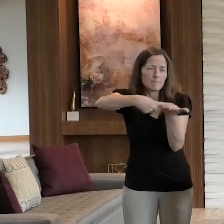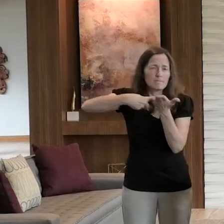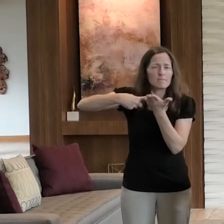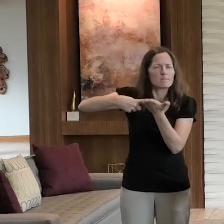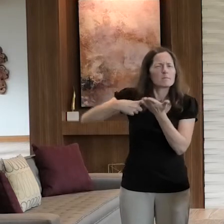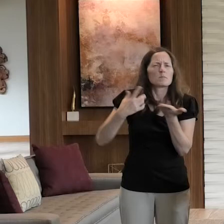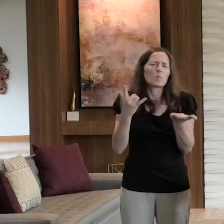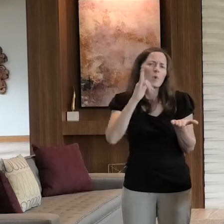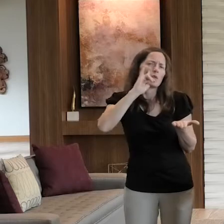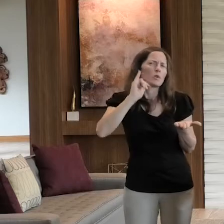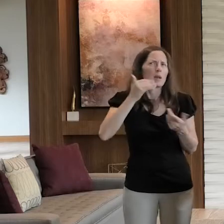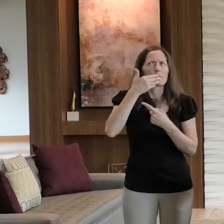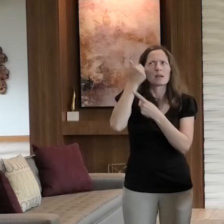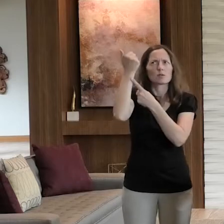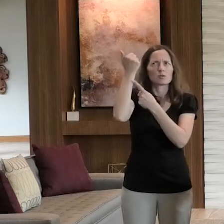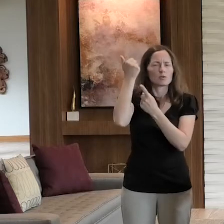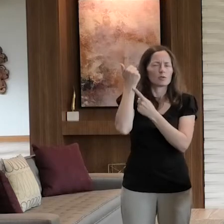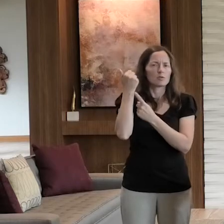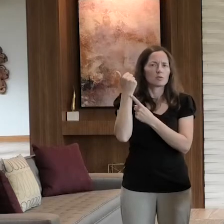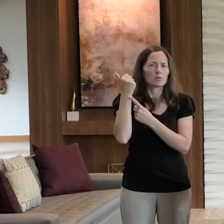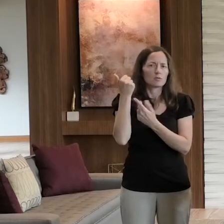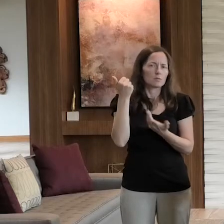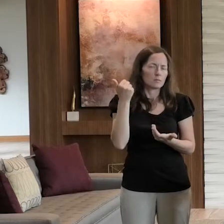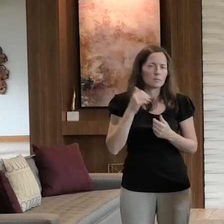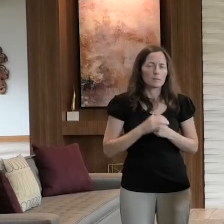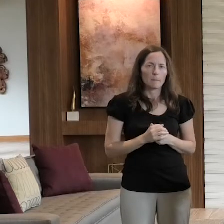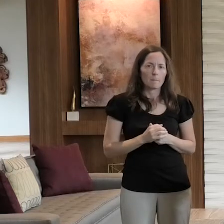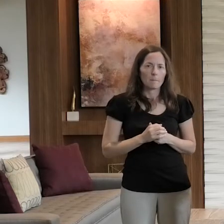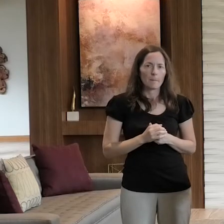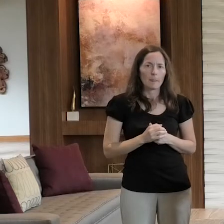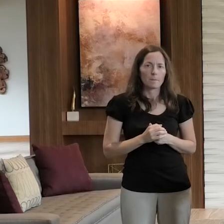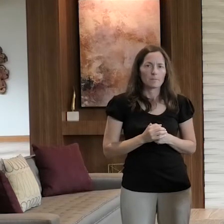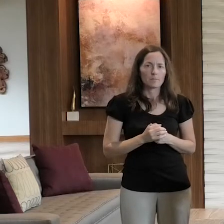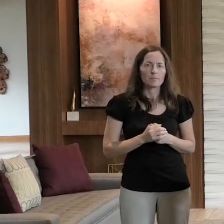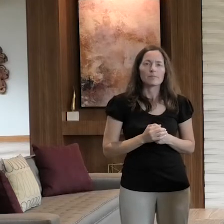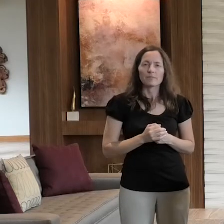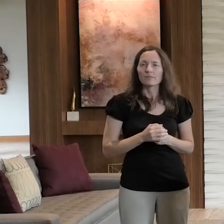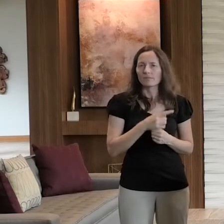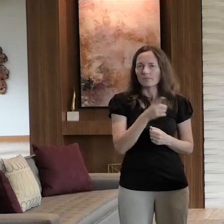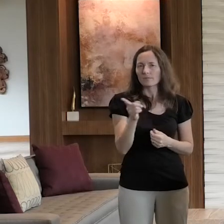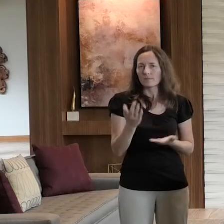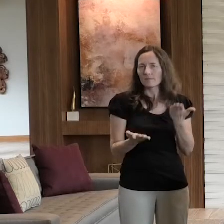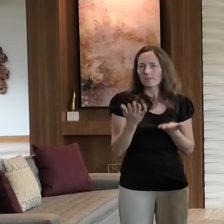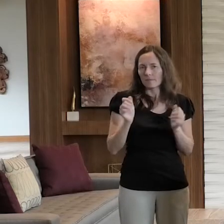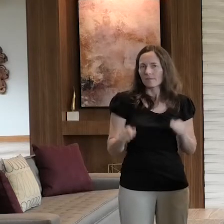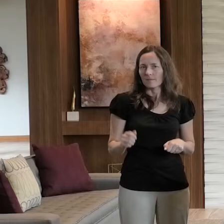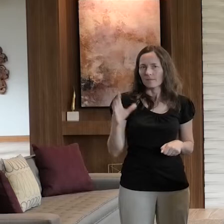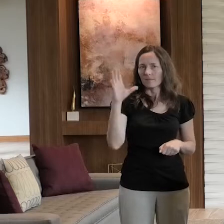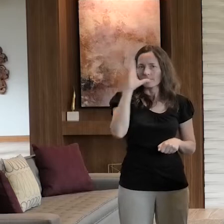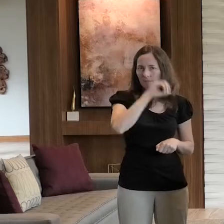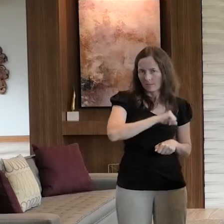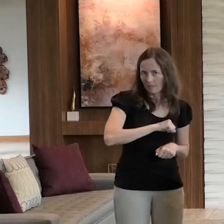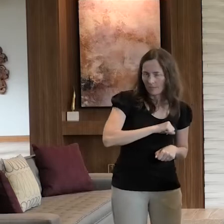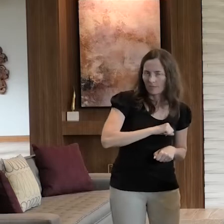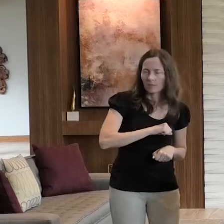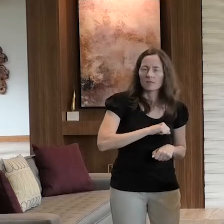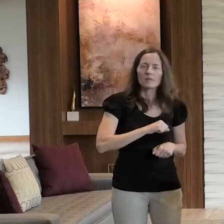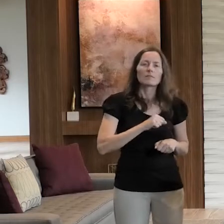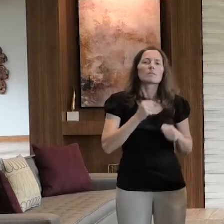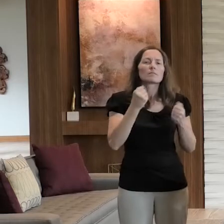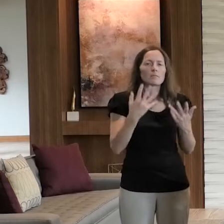like, okay? So as you might imagine, there was a lot of hearkening back to the founding of